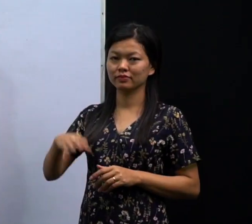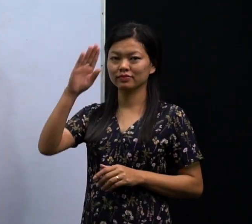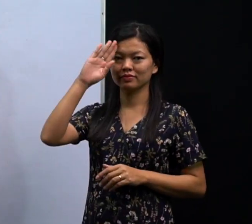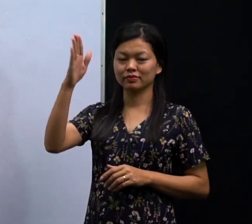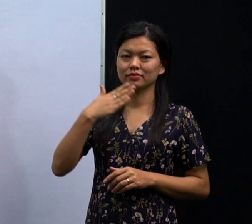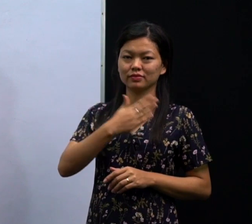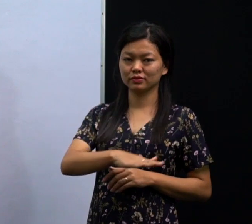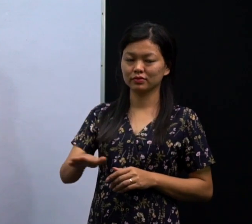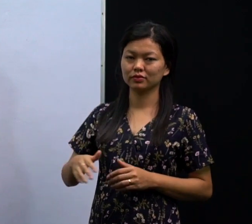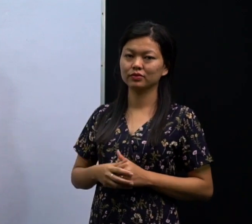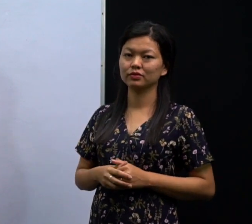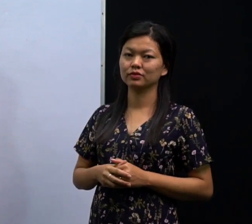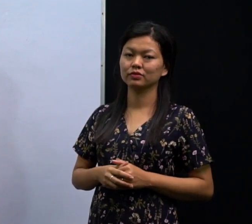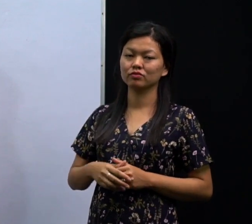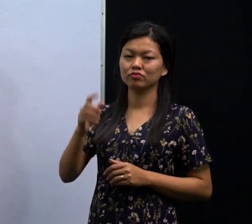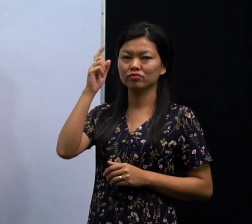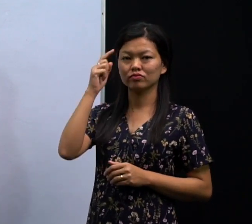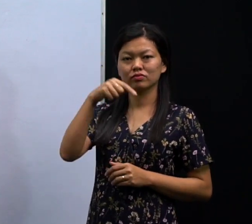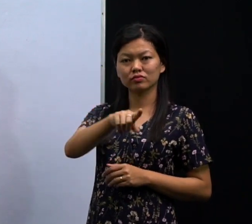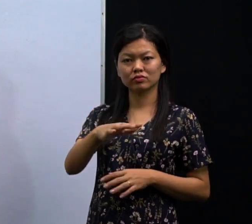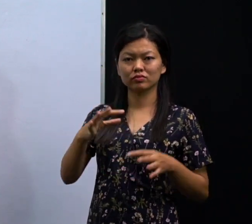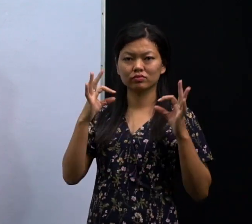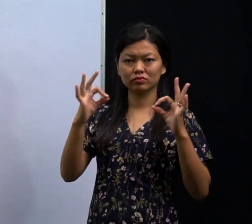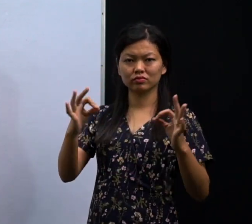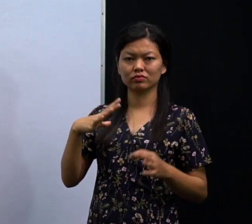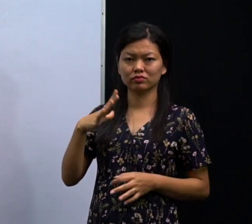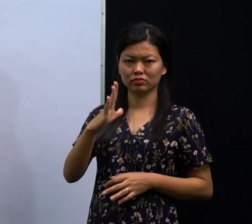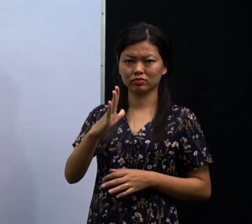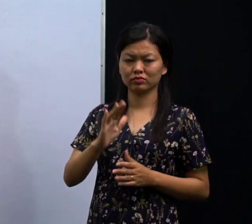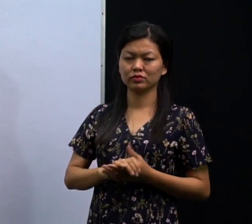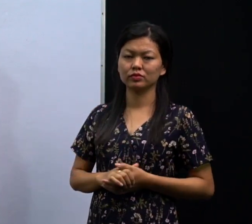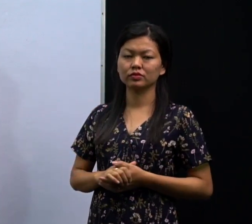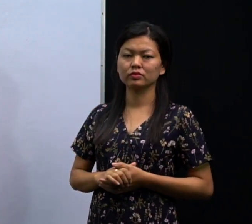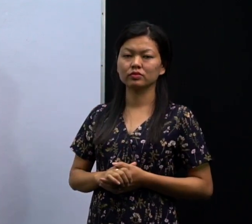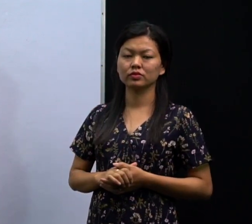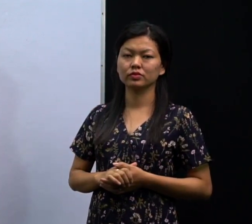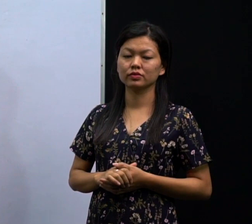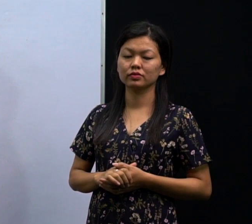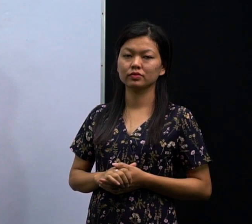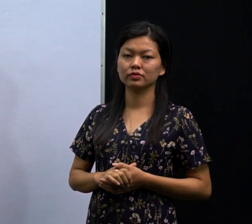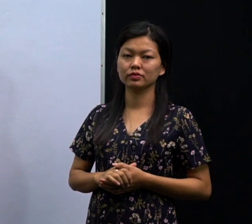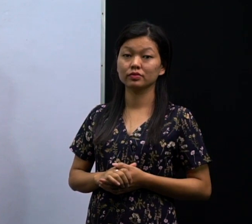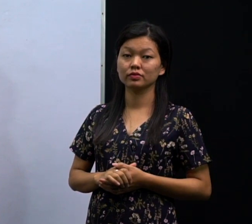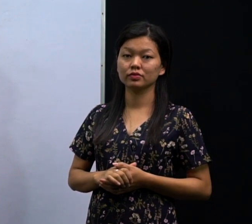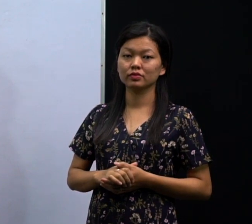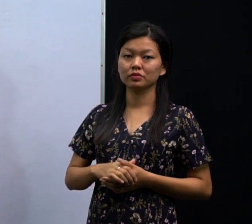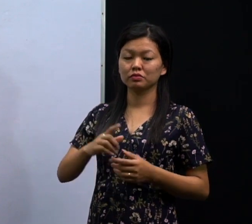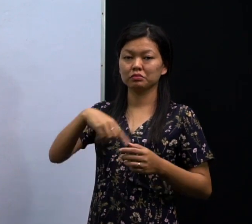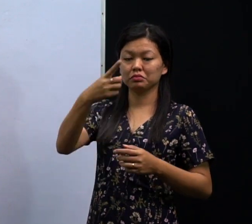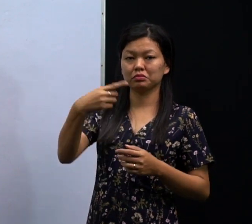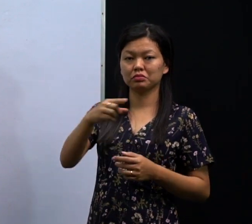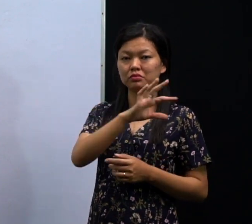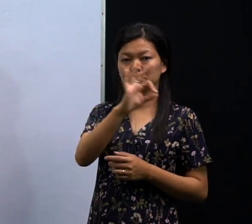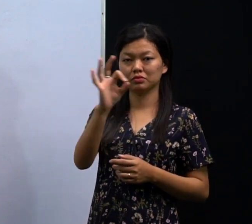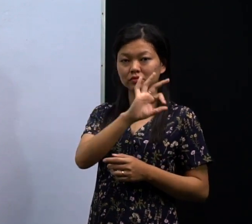Hello students, I think all of you are fine, no? So after many weeks, we'll